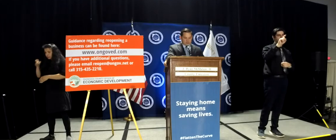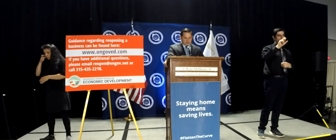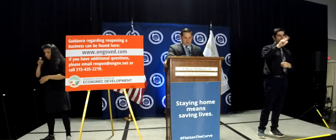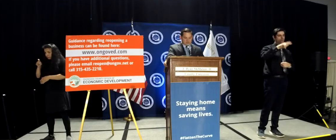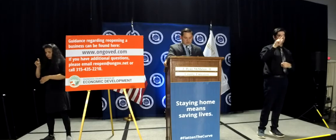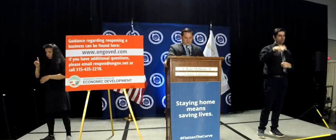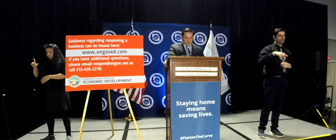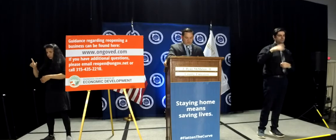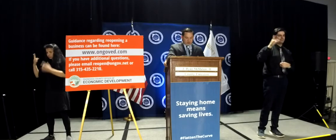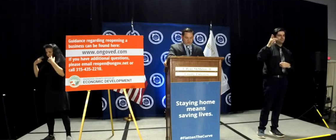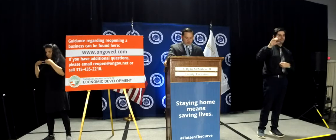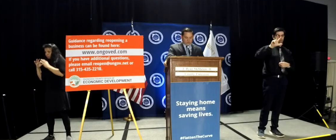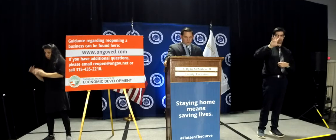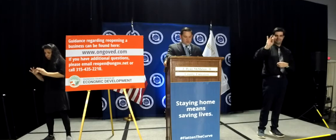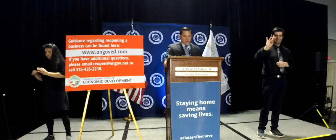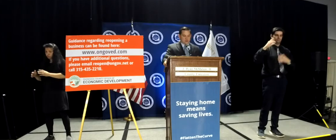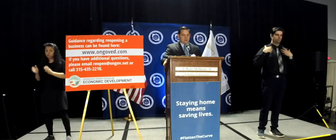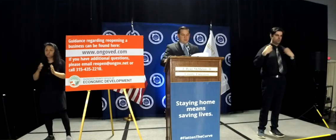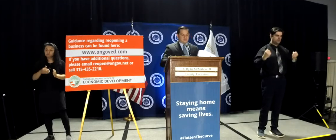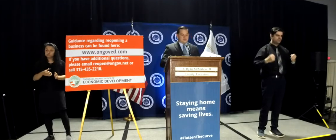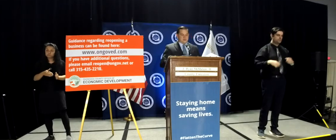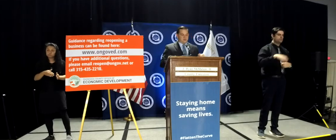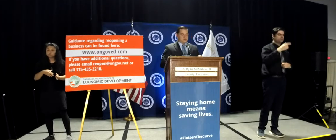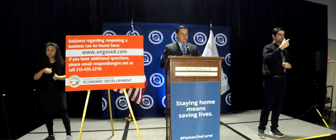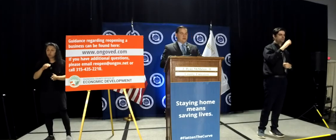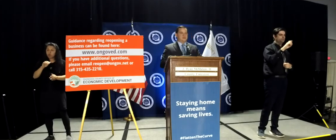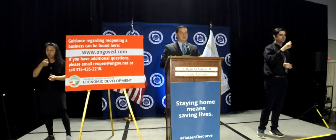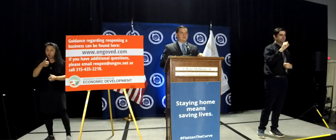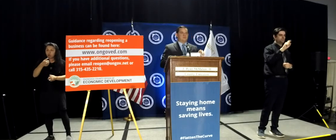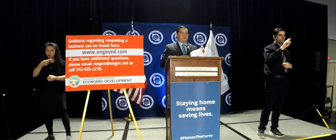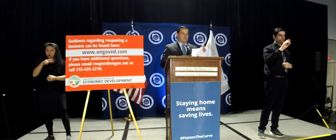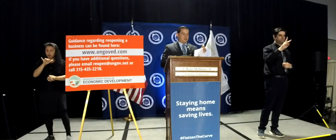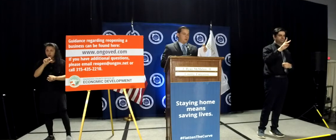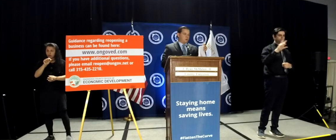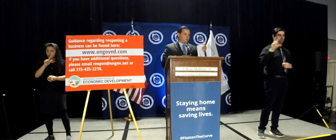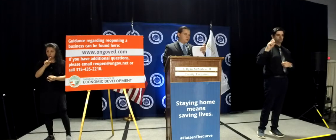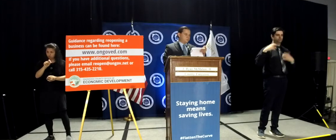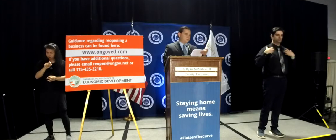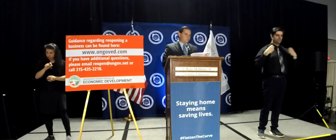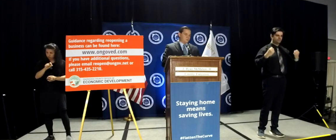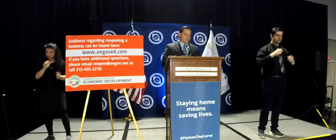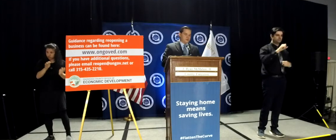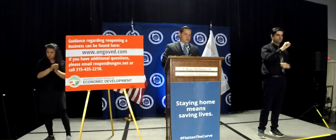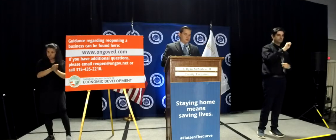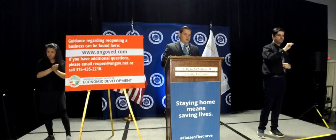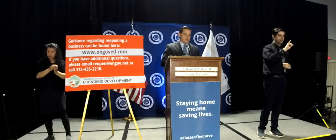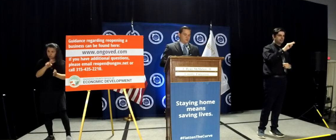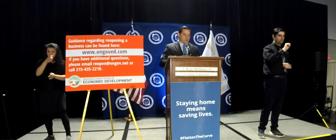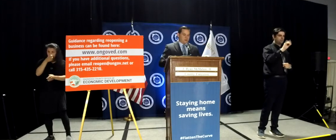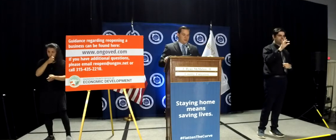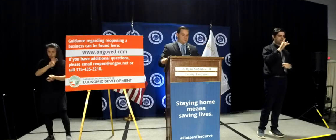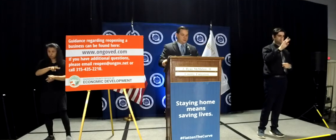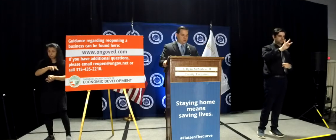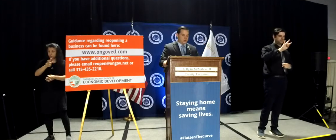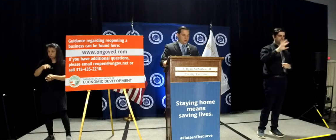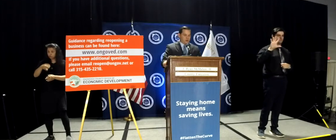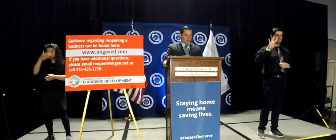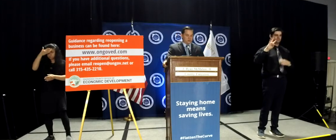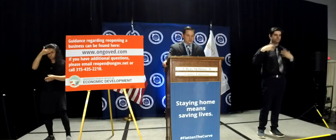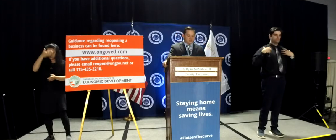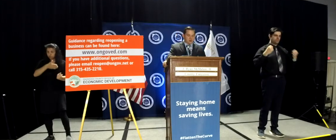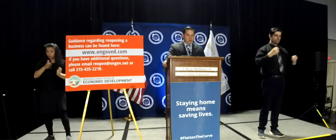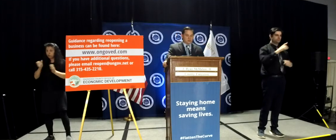74 cases and 55 recoveries. Manlius, 72 cases, 55 recoveries. Cicero, 64 cases,